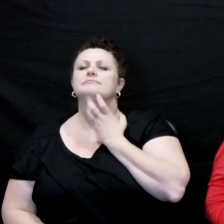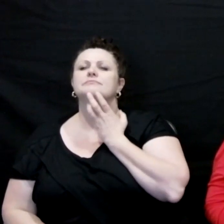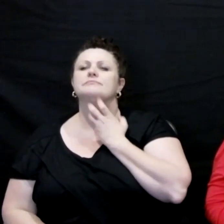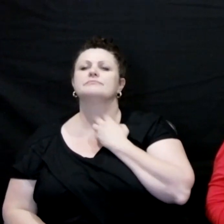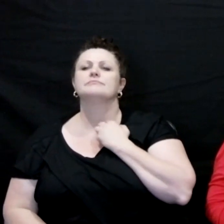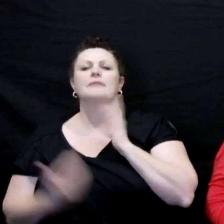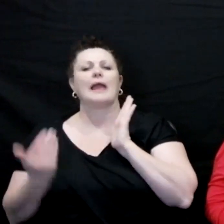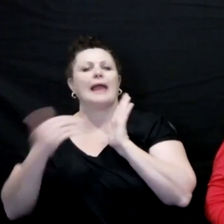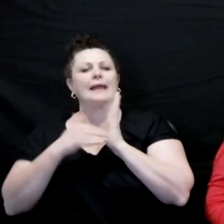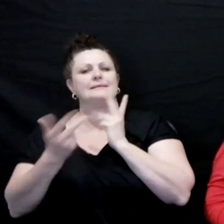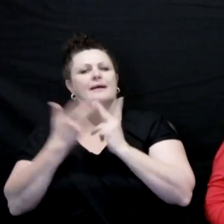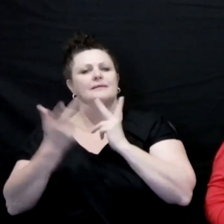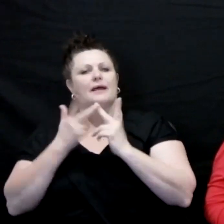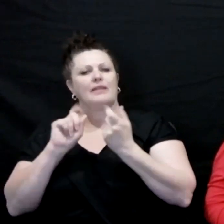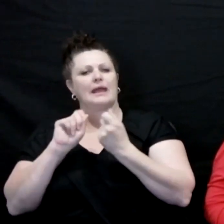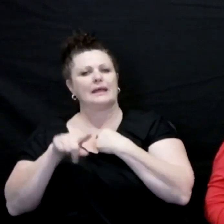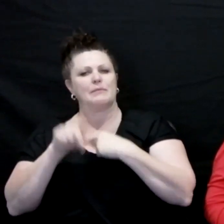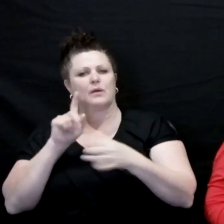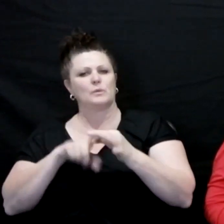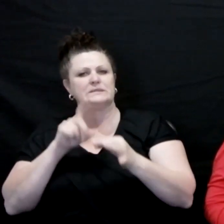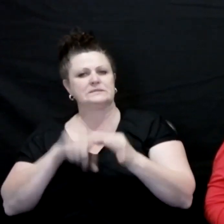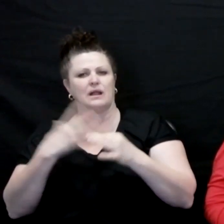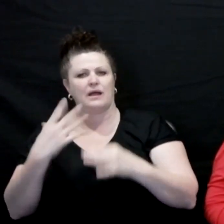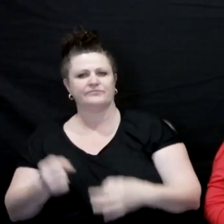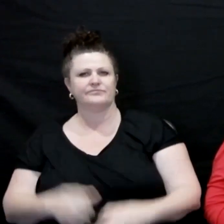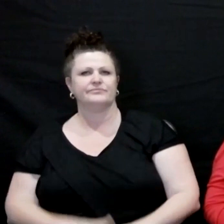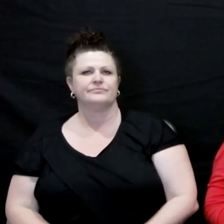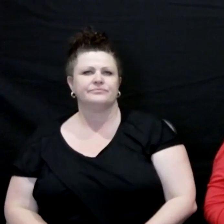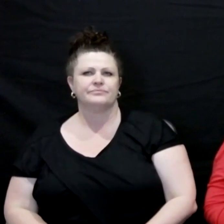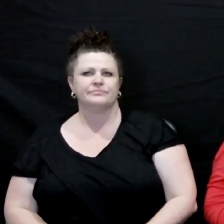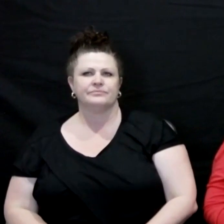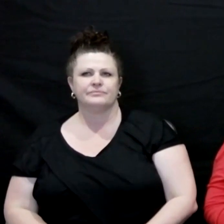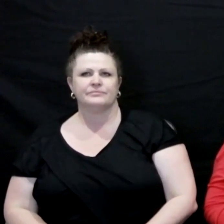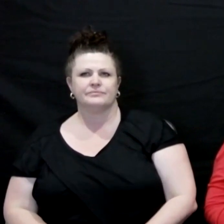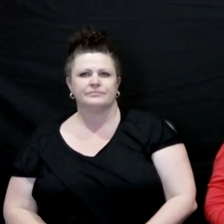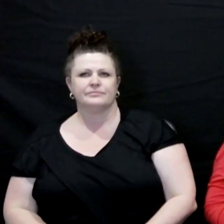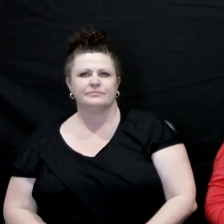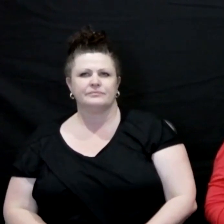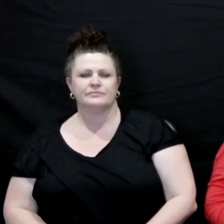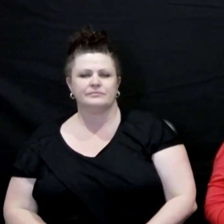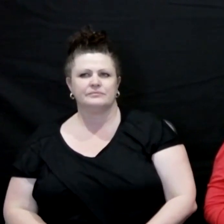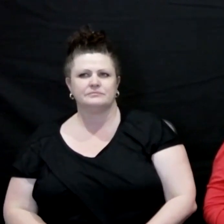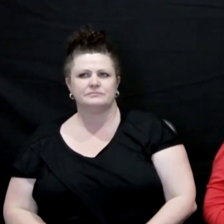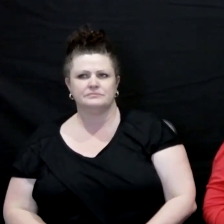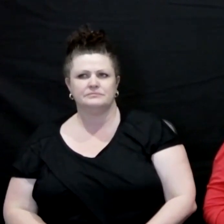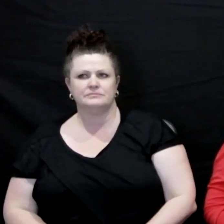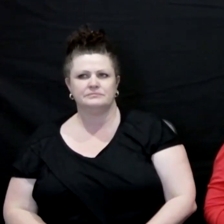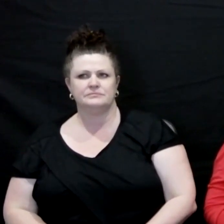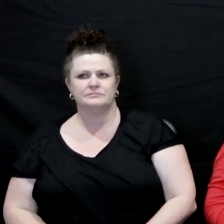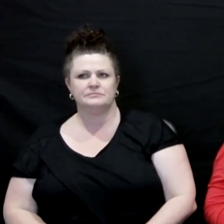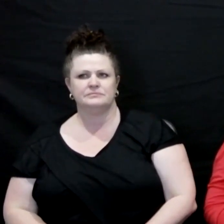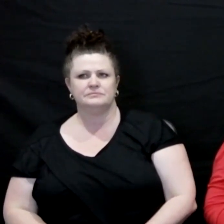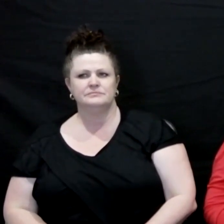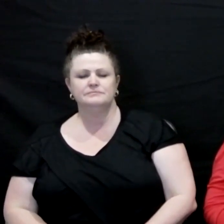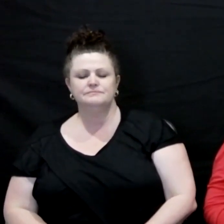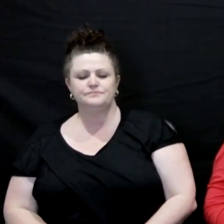email question that I got before the webinar, which is, what proof